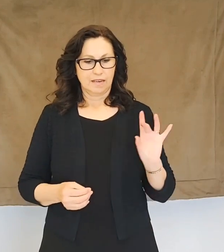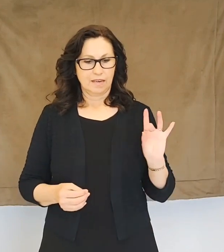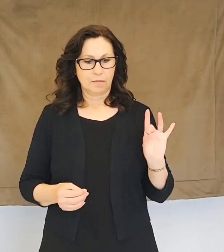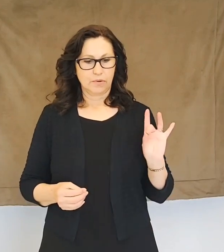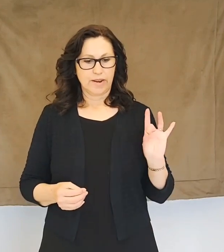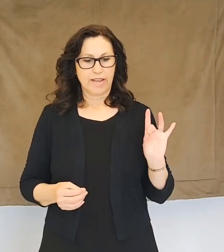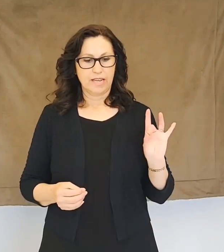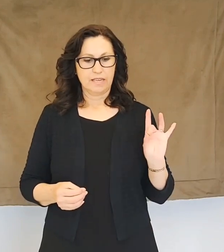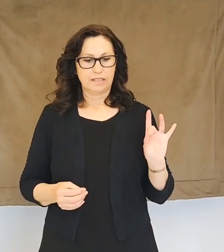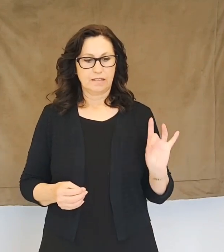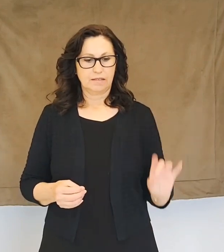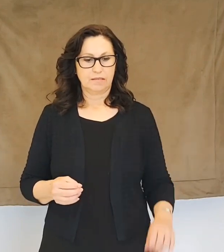Number eight.